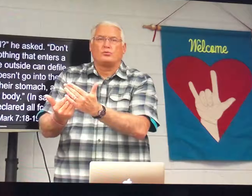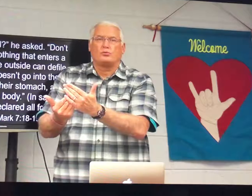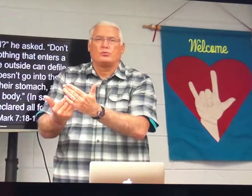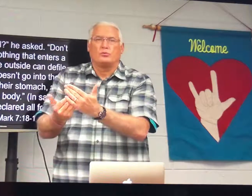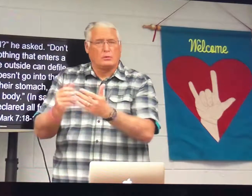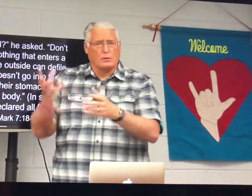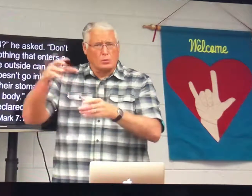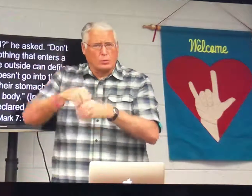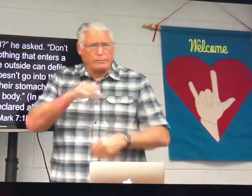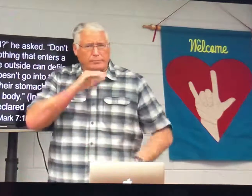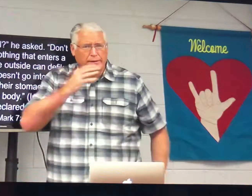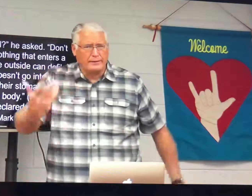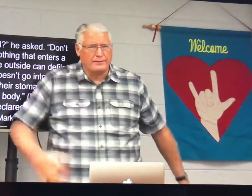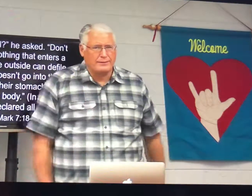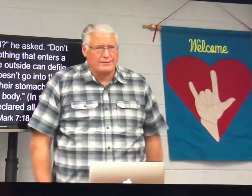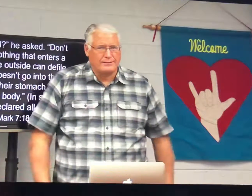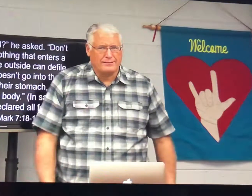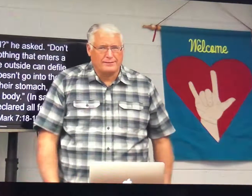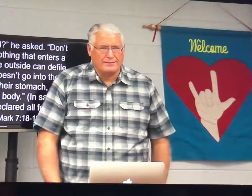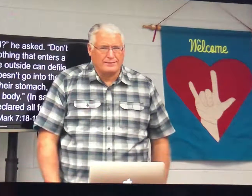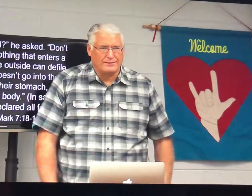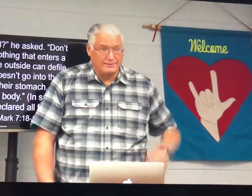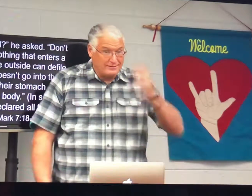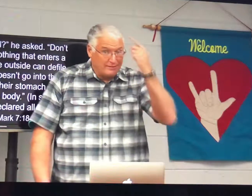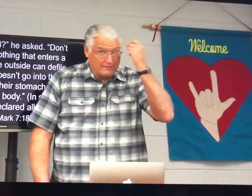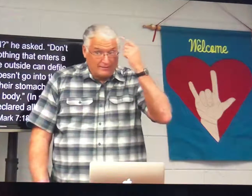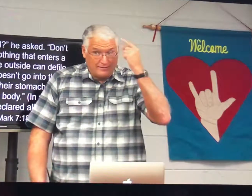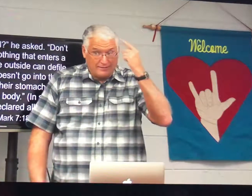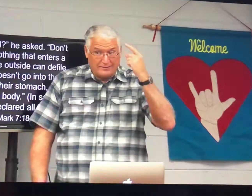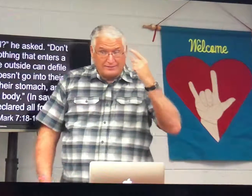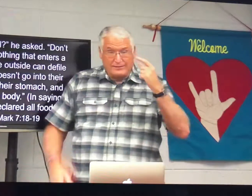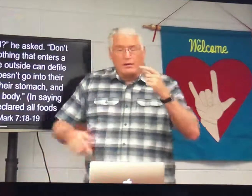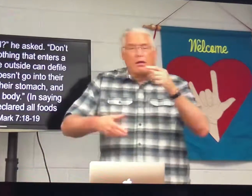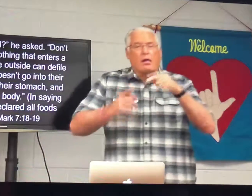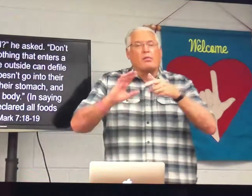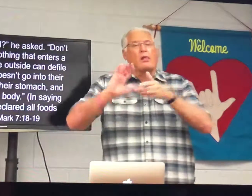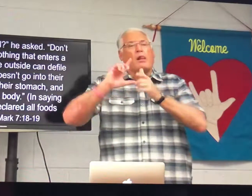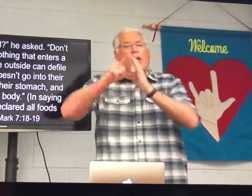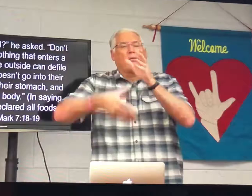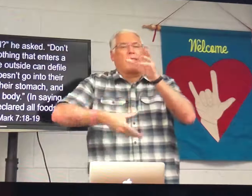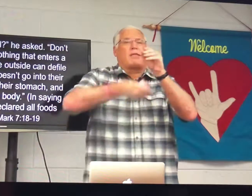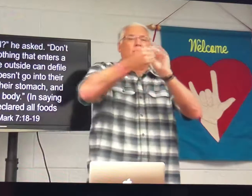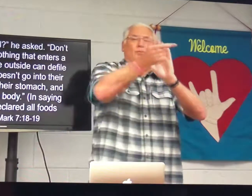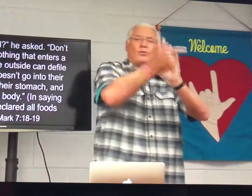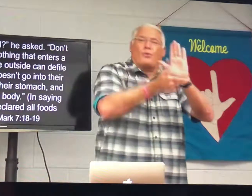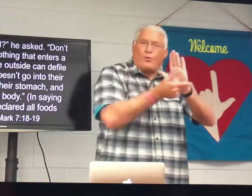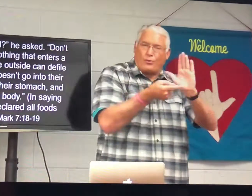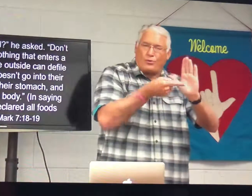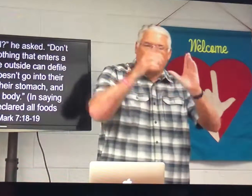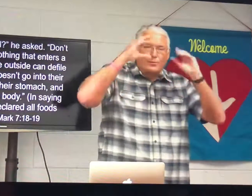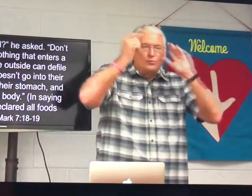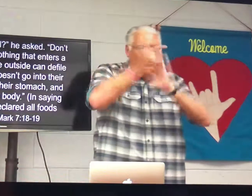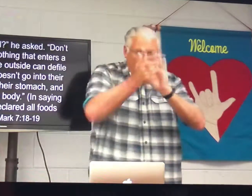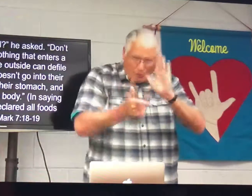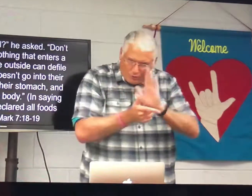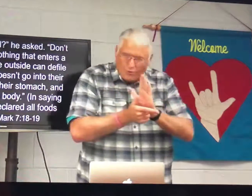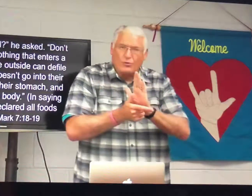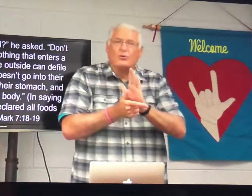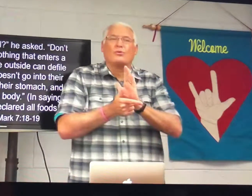Pretty good range, too. You think about the curveball at 75 and all the way up to that 96-mile-an-hour heater, 21 miles per hour.